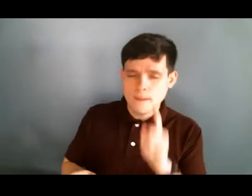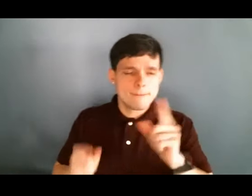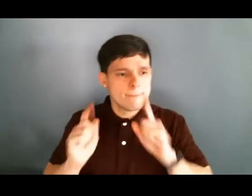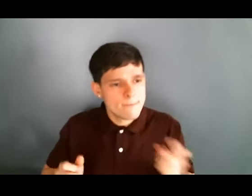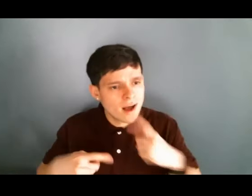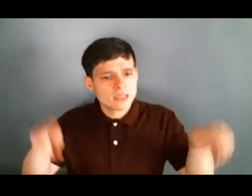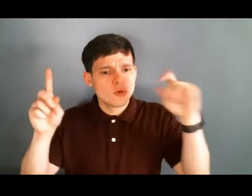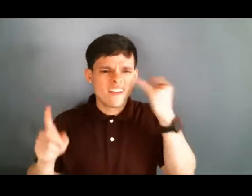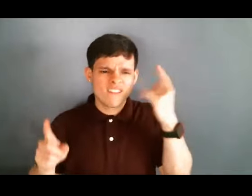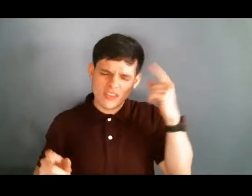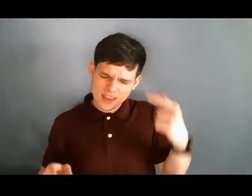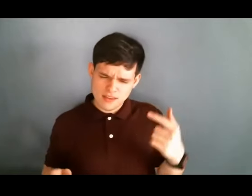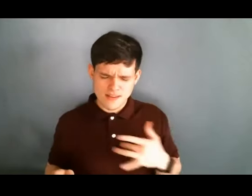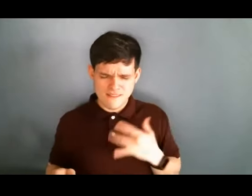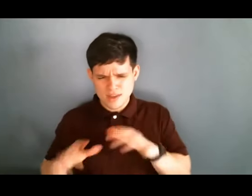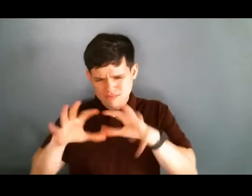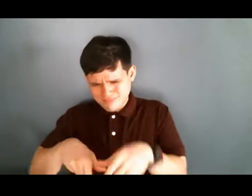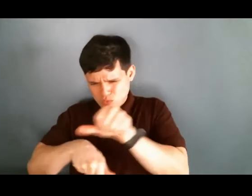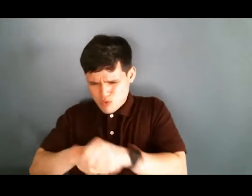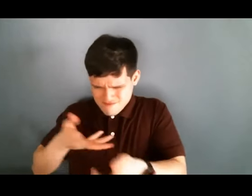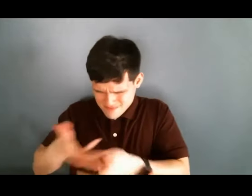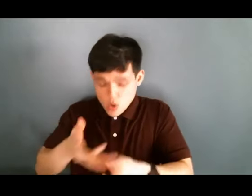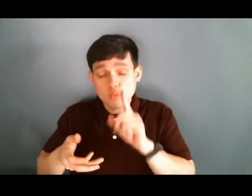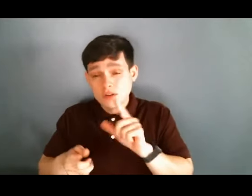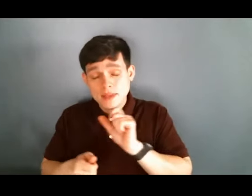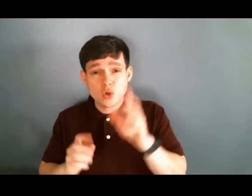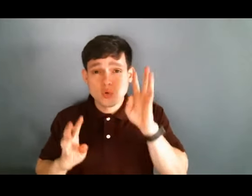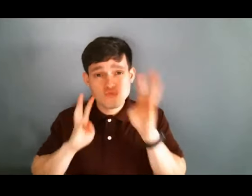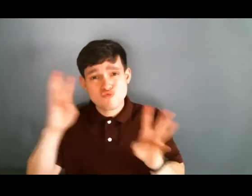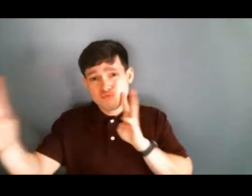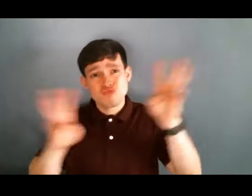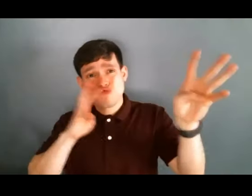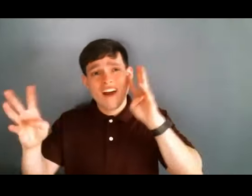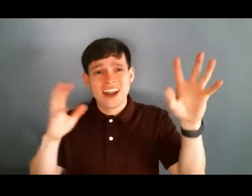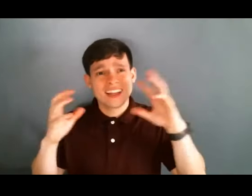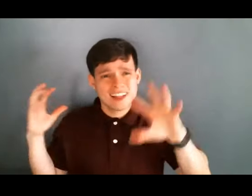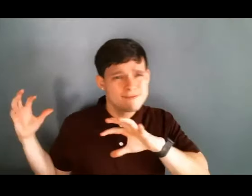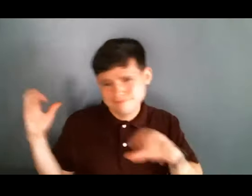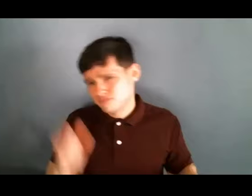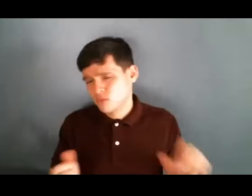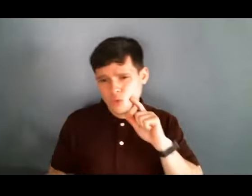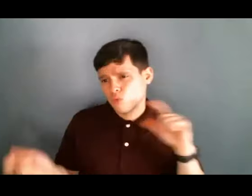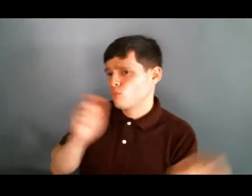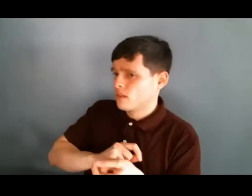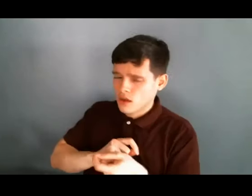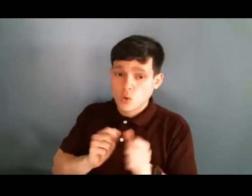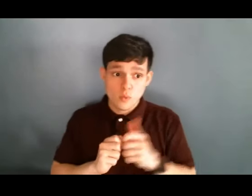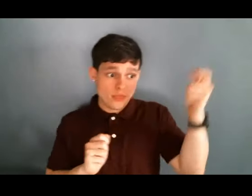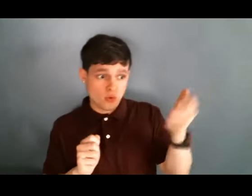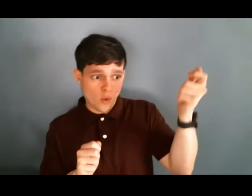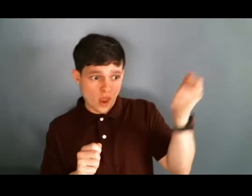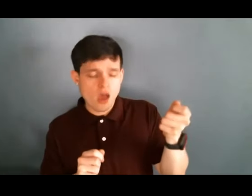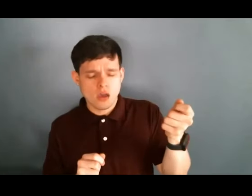of work that's going to be radically rethought for the grant, with the grant, that you're going to be able